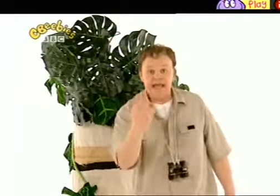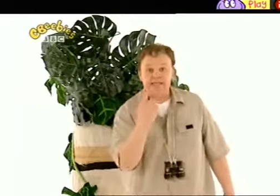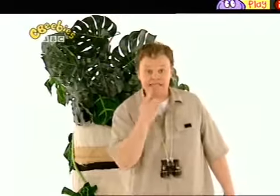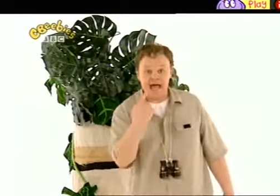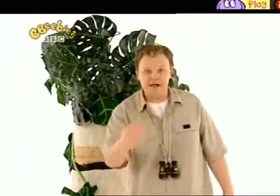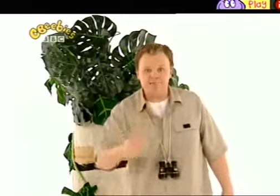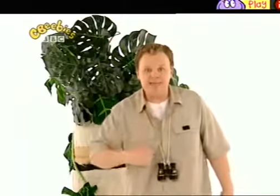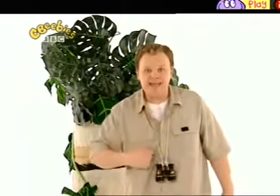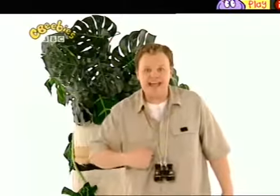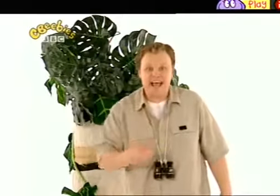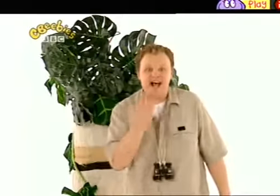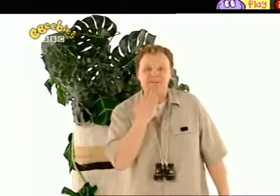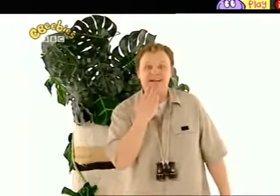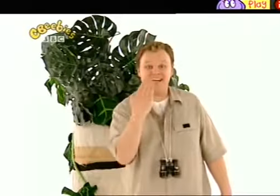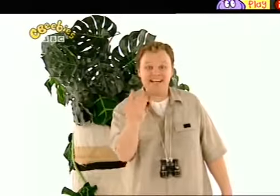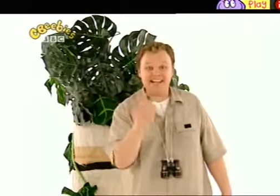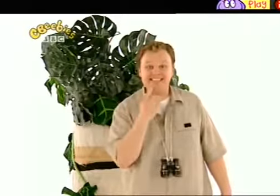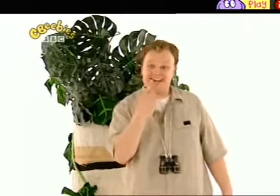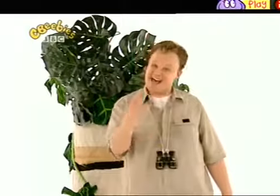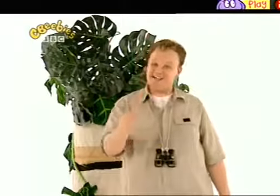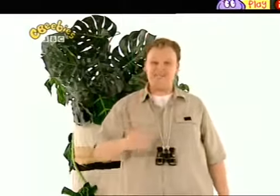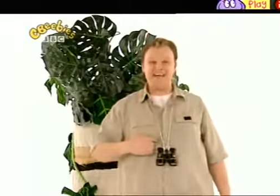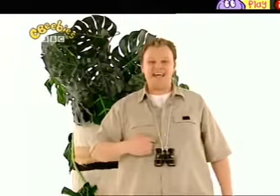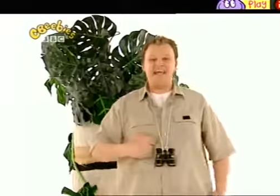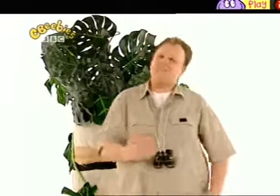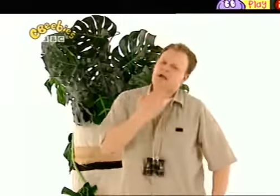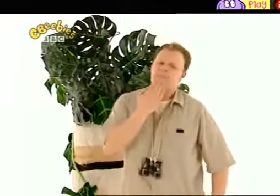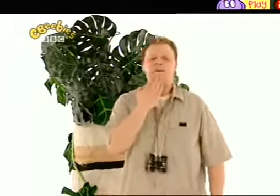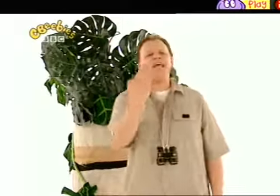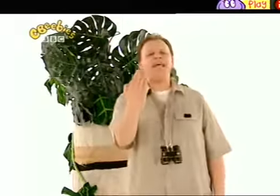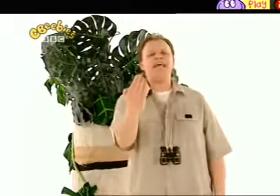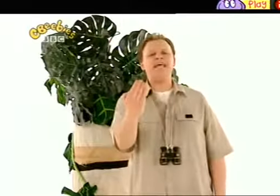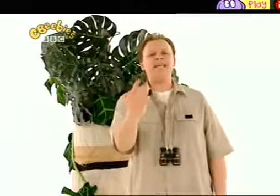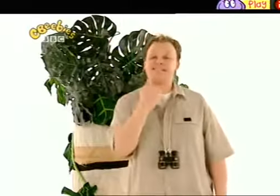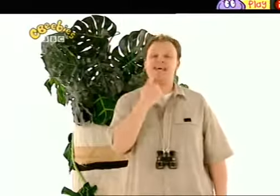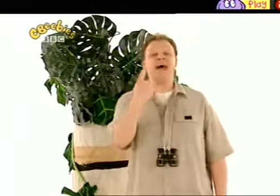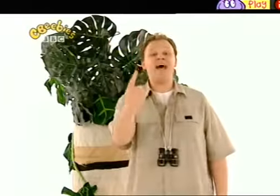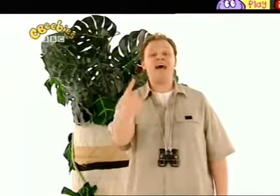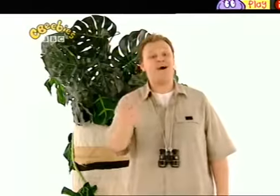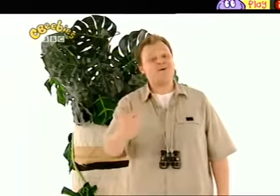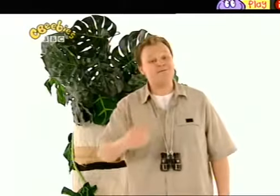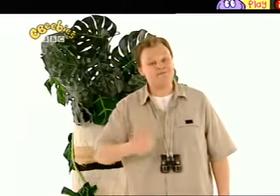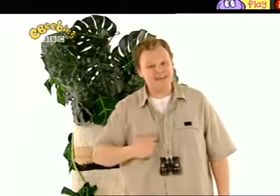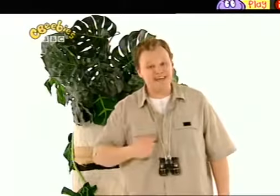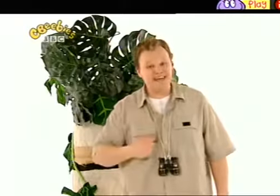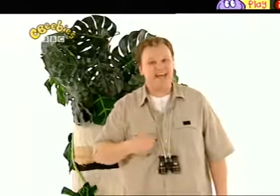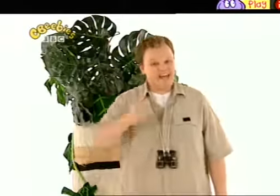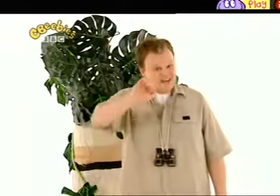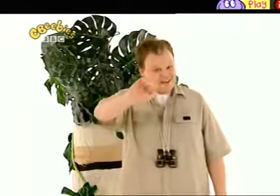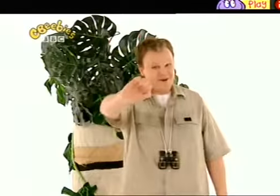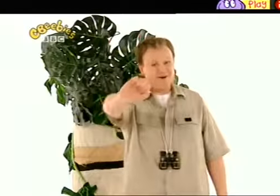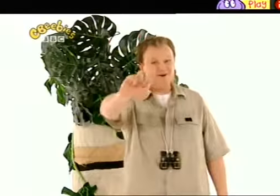please tell me, please tell me, please tell me your